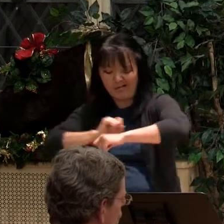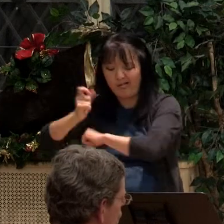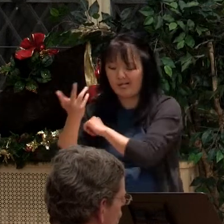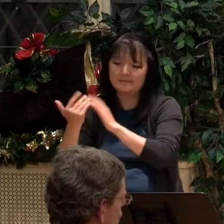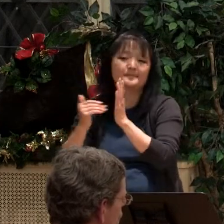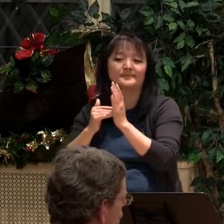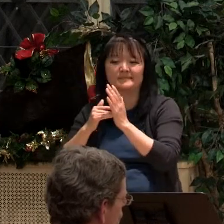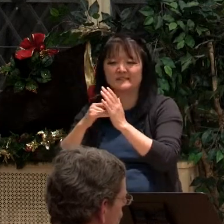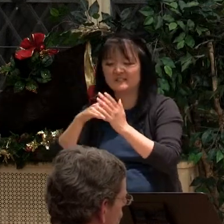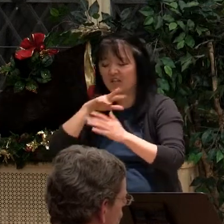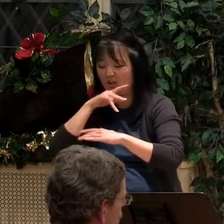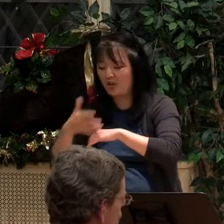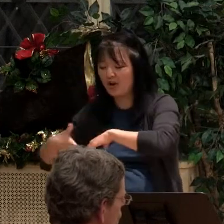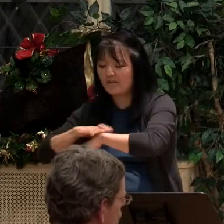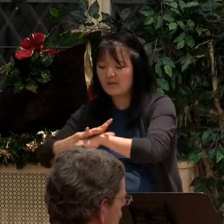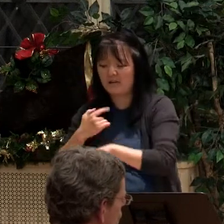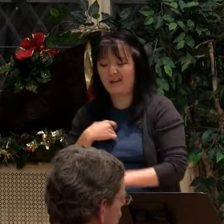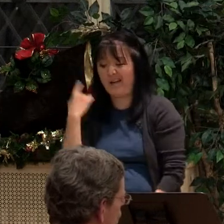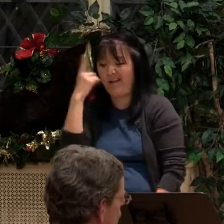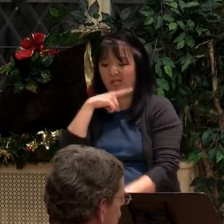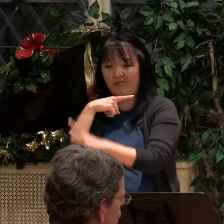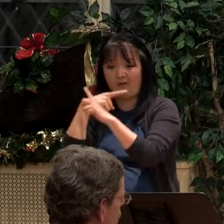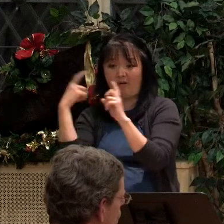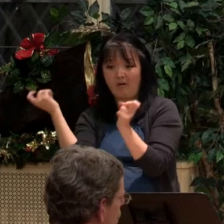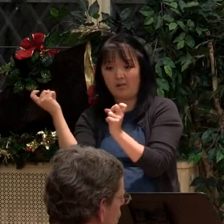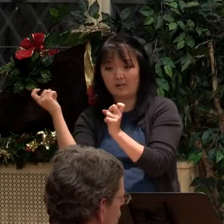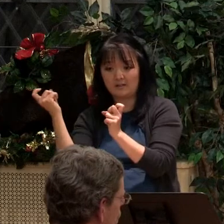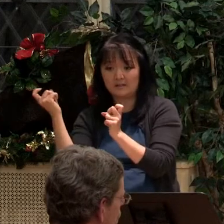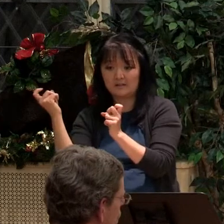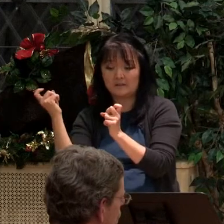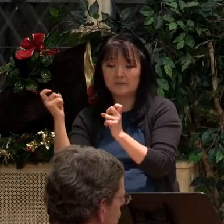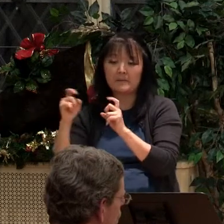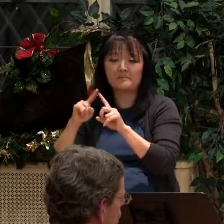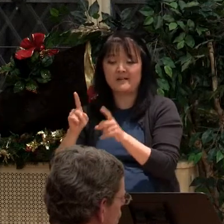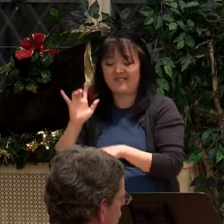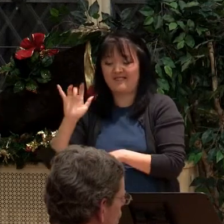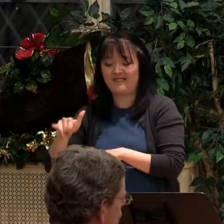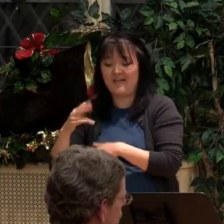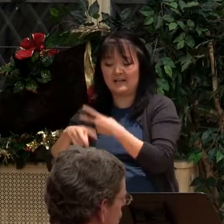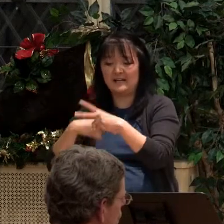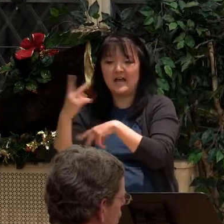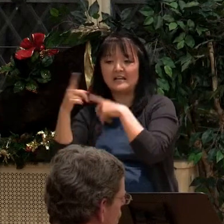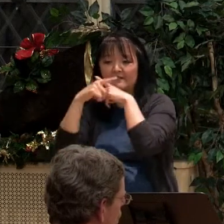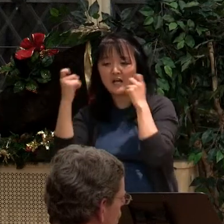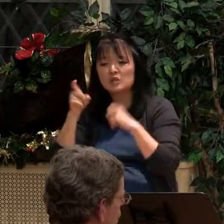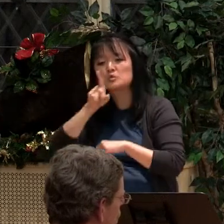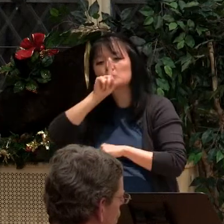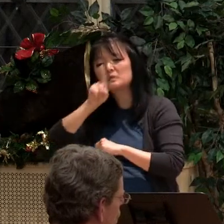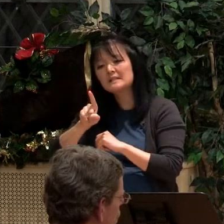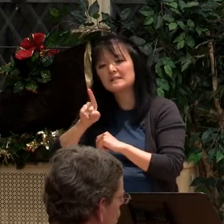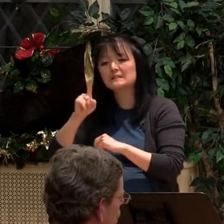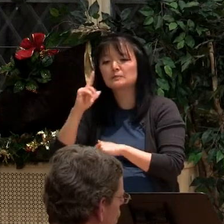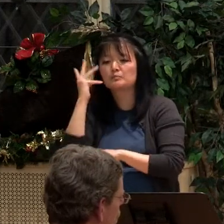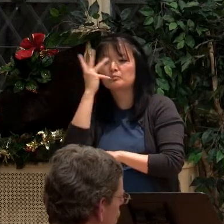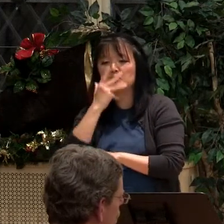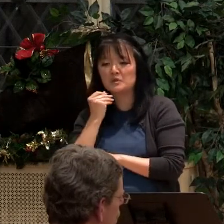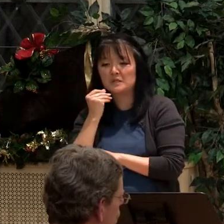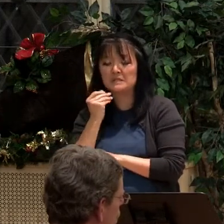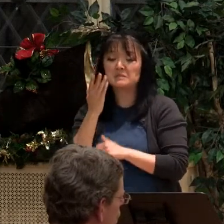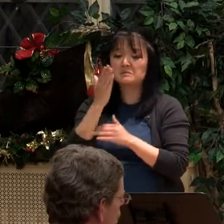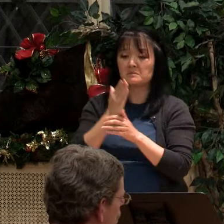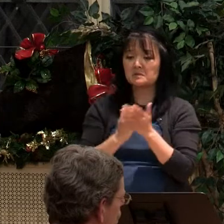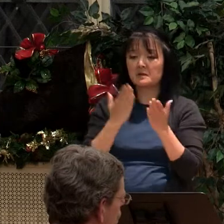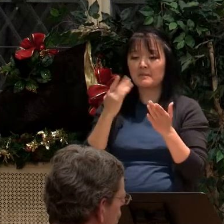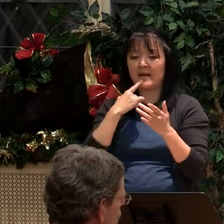dirt-covered soles, and I look ugly. But this kind of ugliness is beauty. And some may say